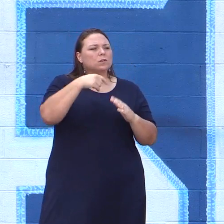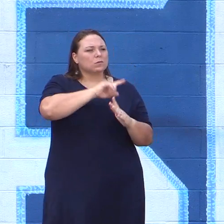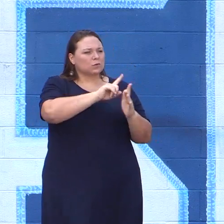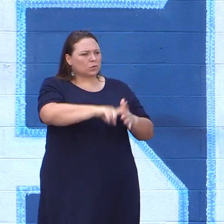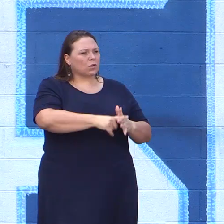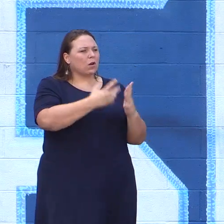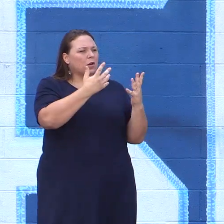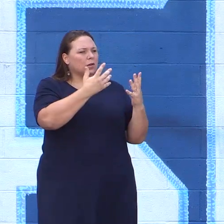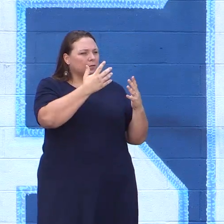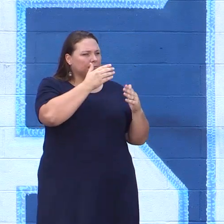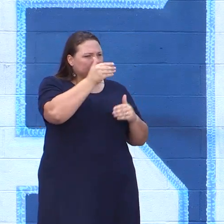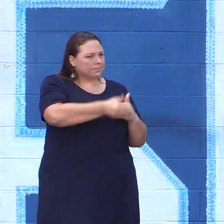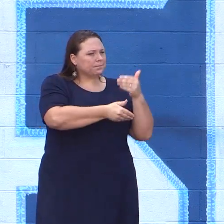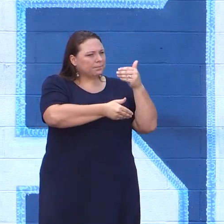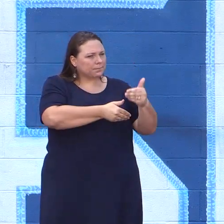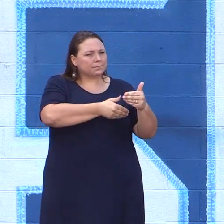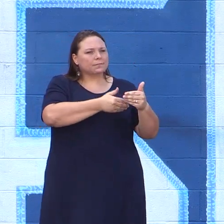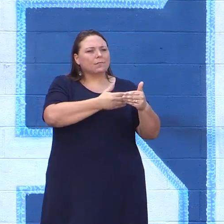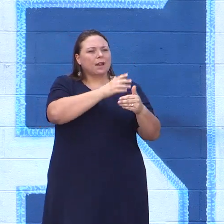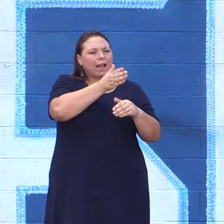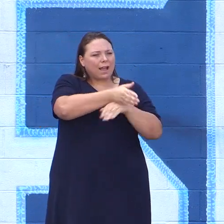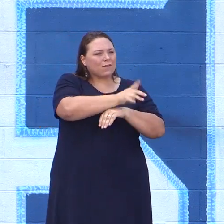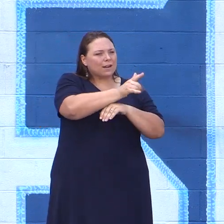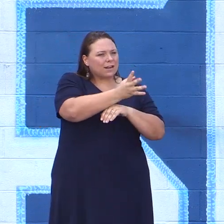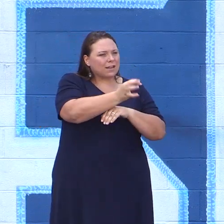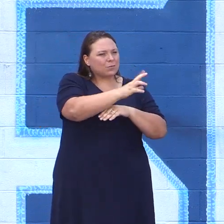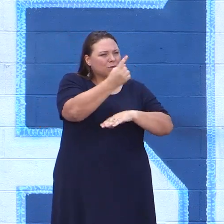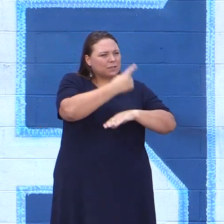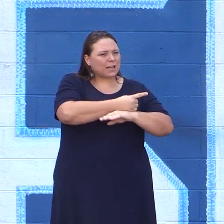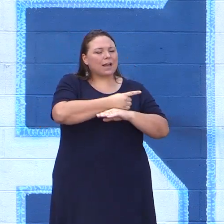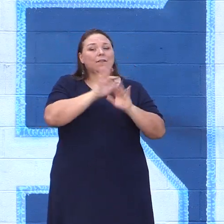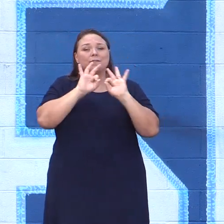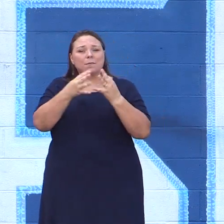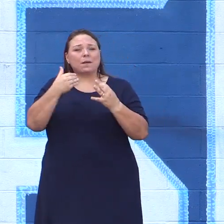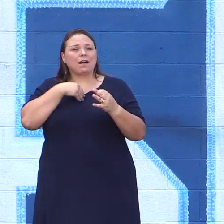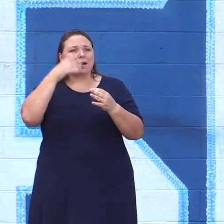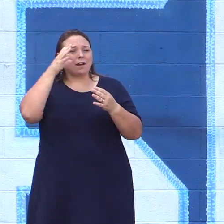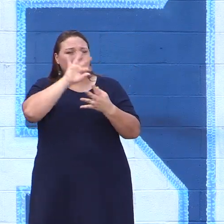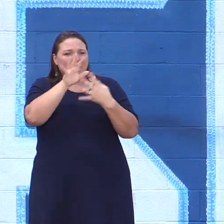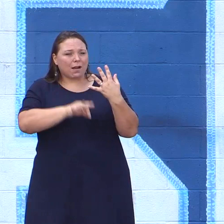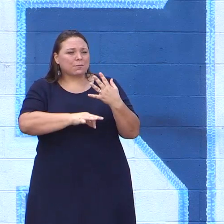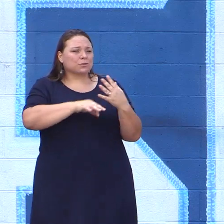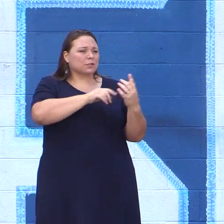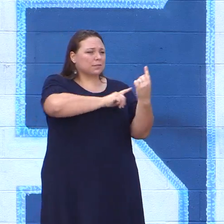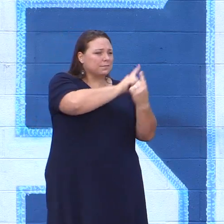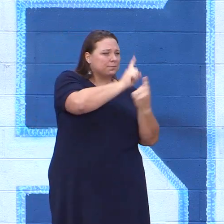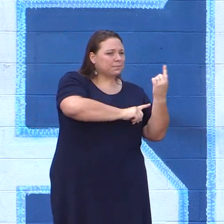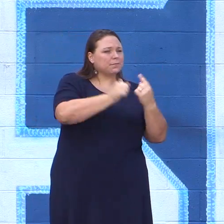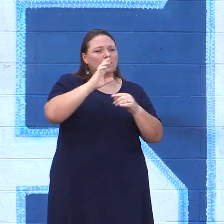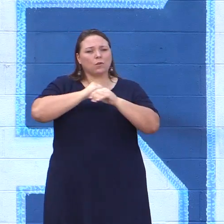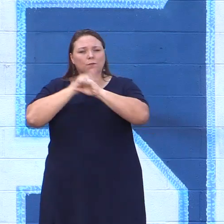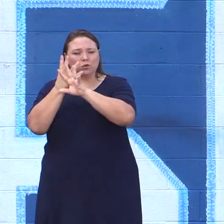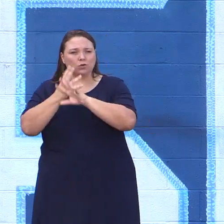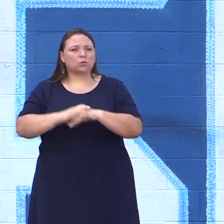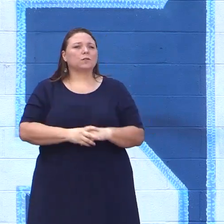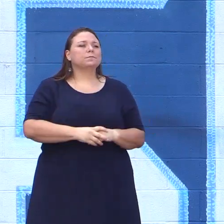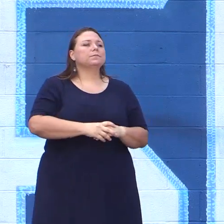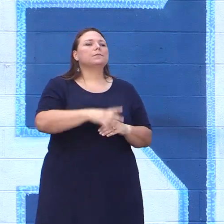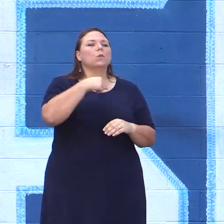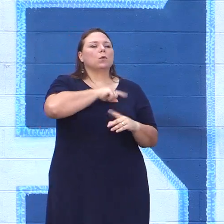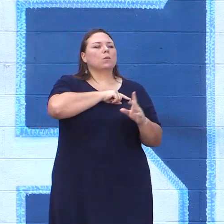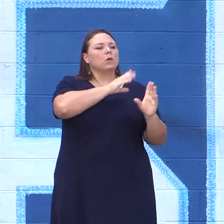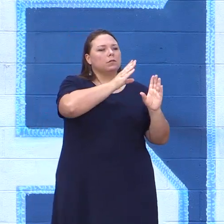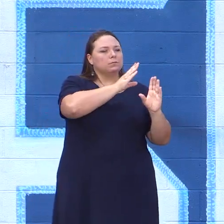phase-in after Labor Day, where families had the option of in-person and virtual learning. So we